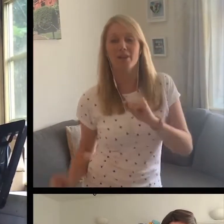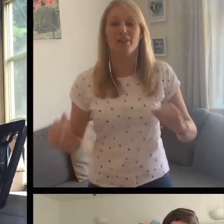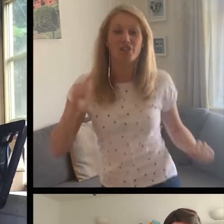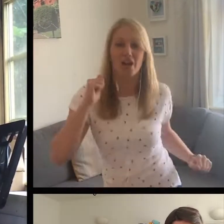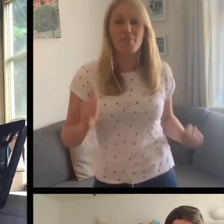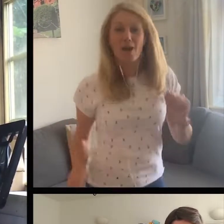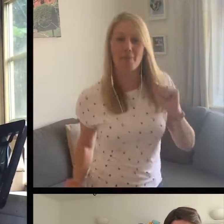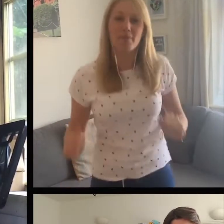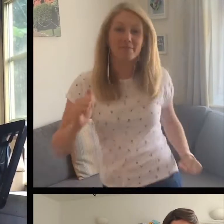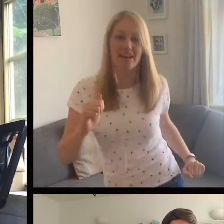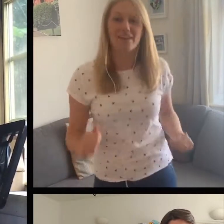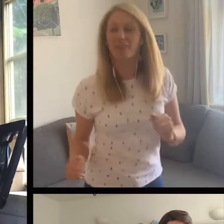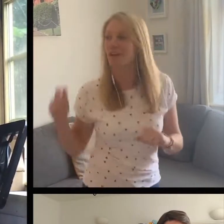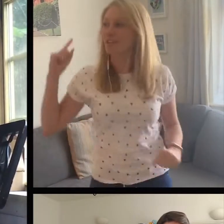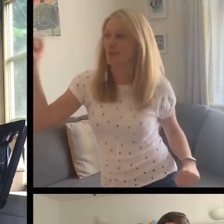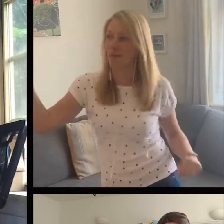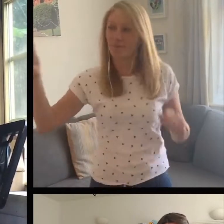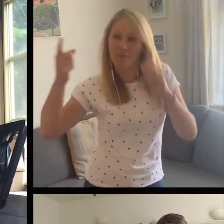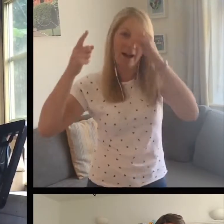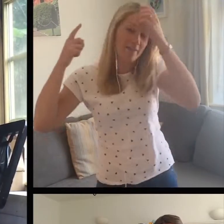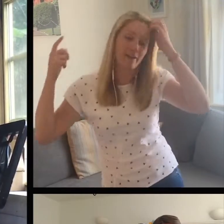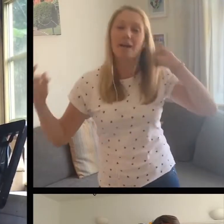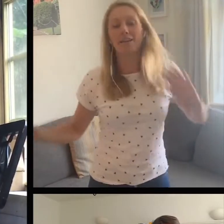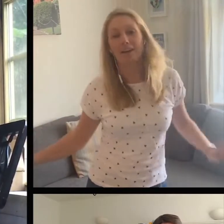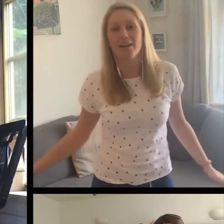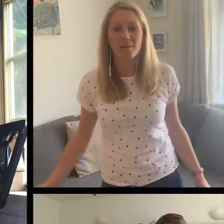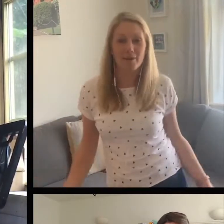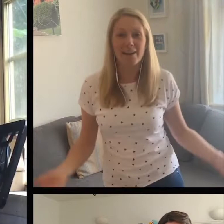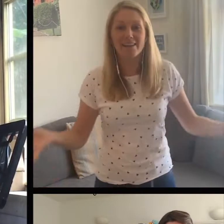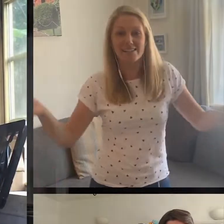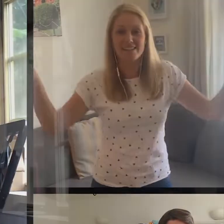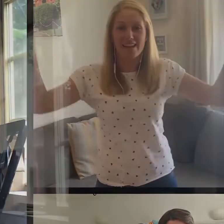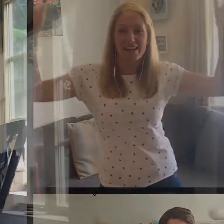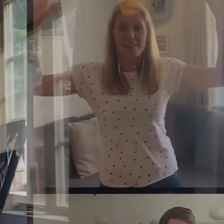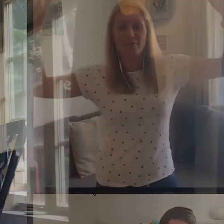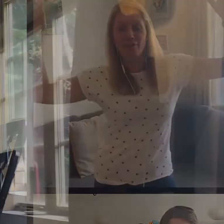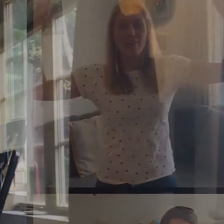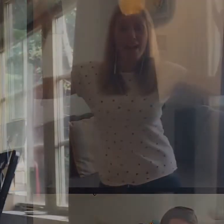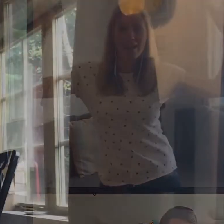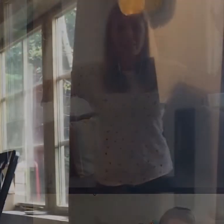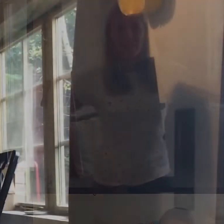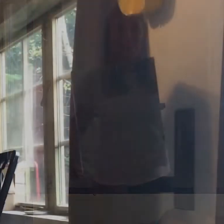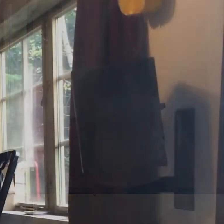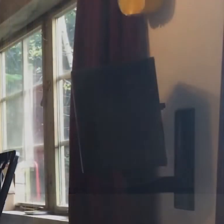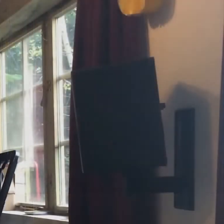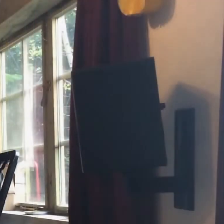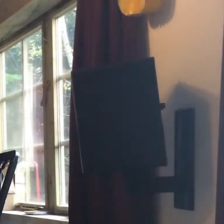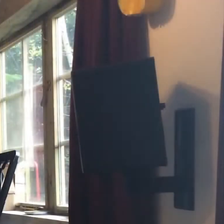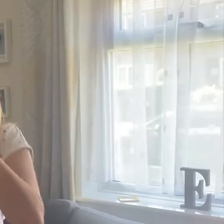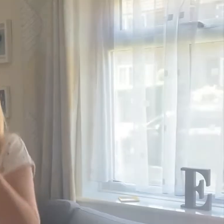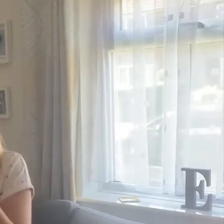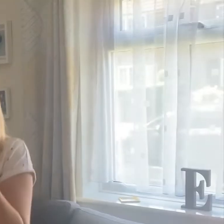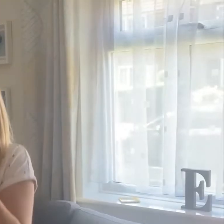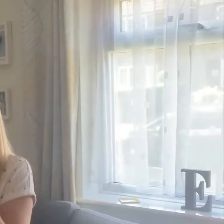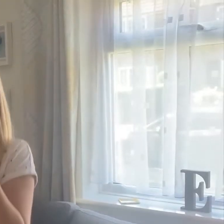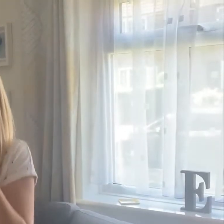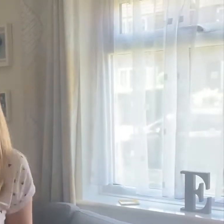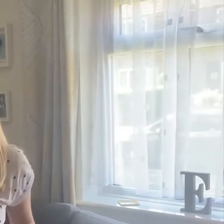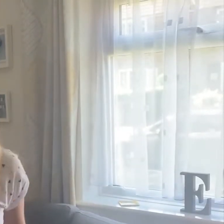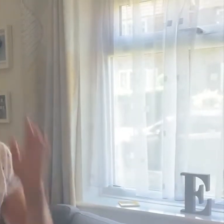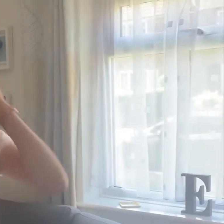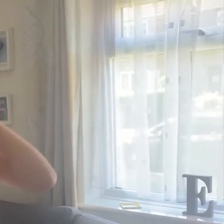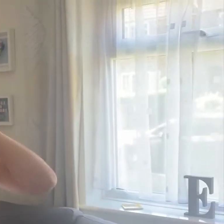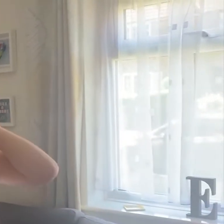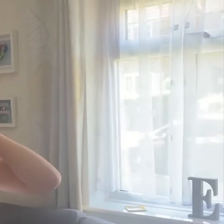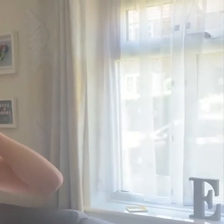I'm gonna jump up and down, I'm gonna spin right around, gonna praise your name forever. I'm gonna shout out